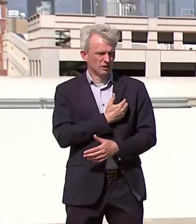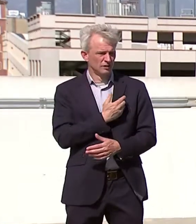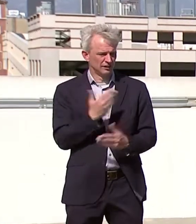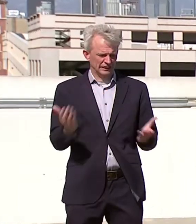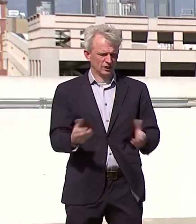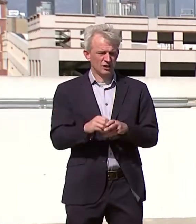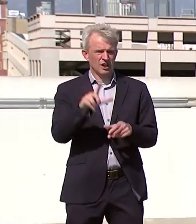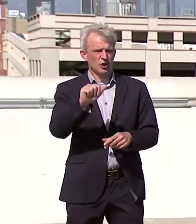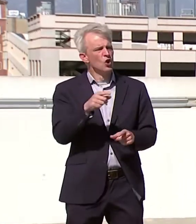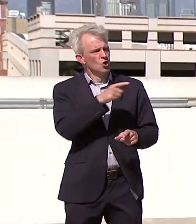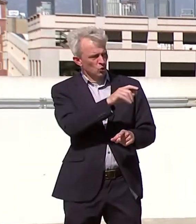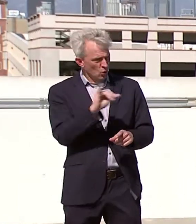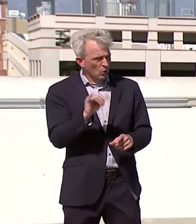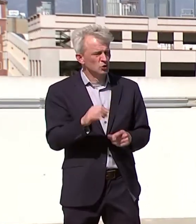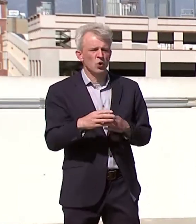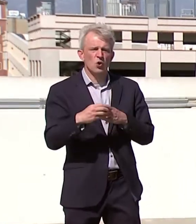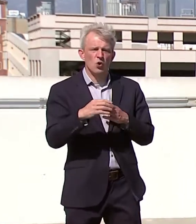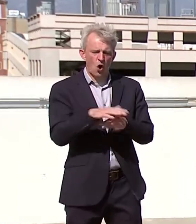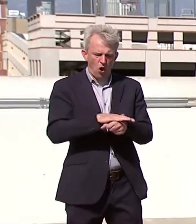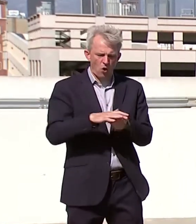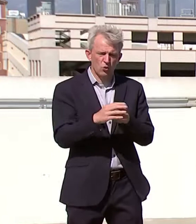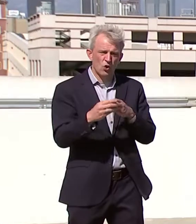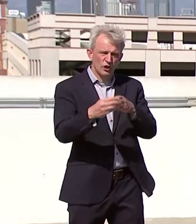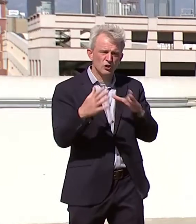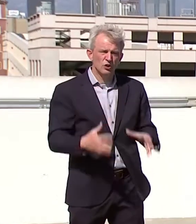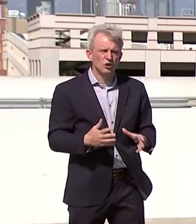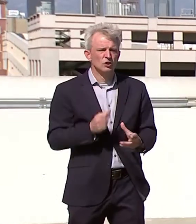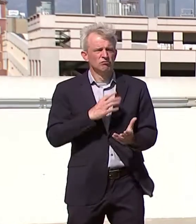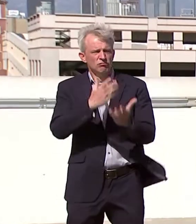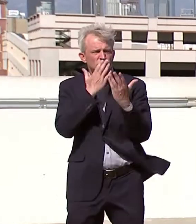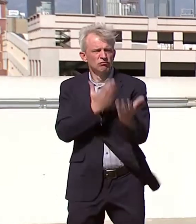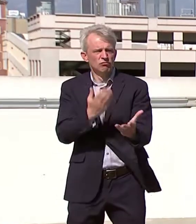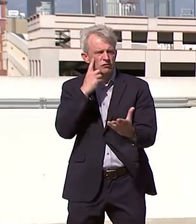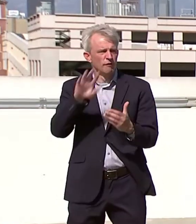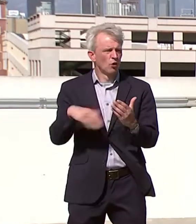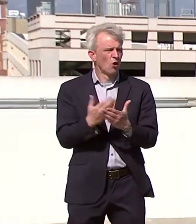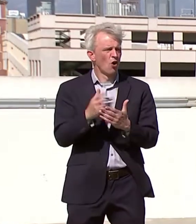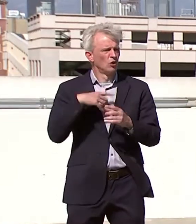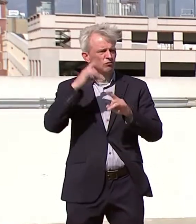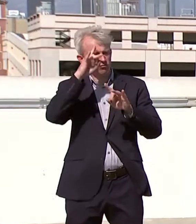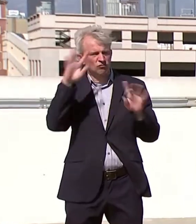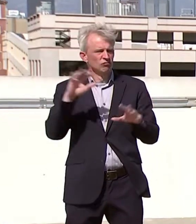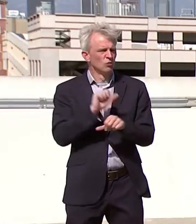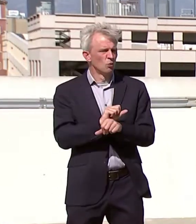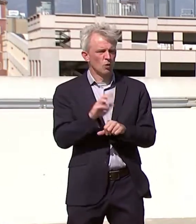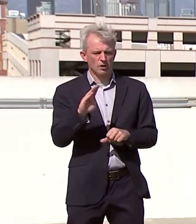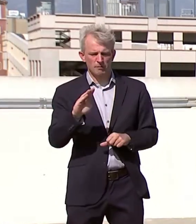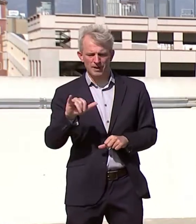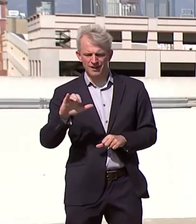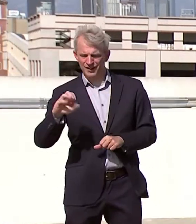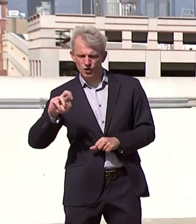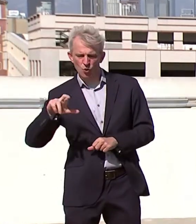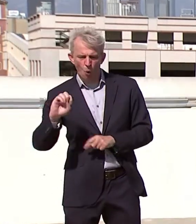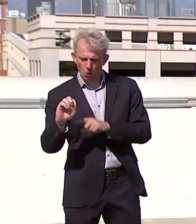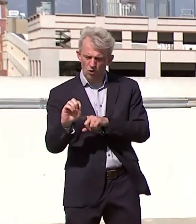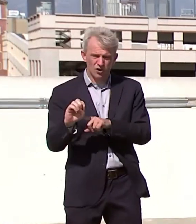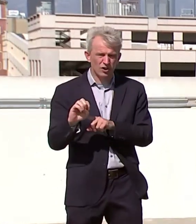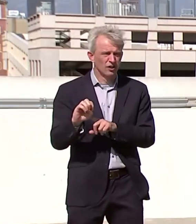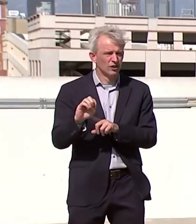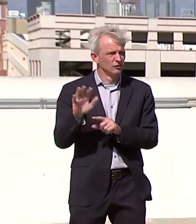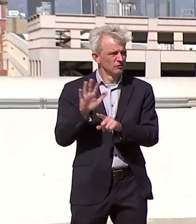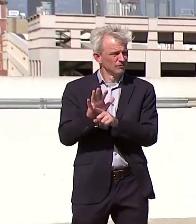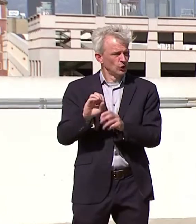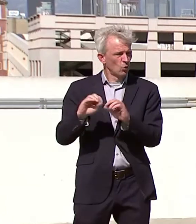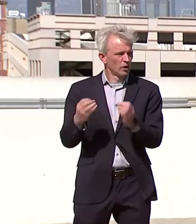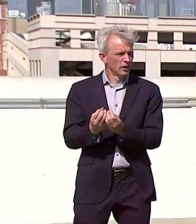a local leader. And we thank you so much for all the excellent work being done by CORE throughout our community. You first